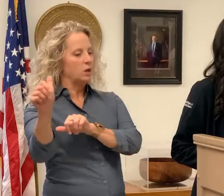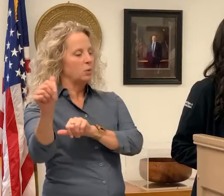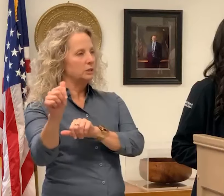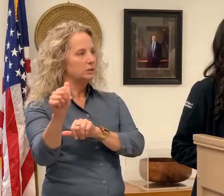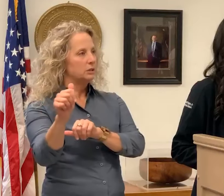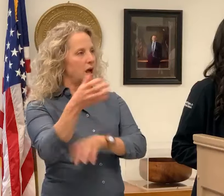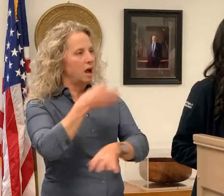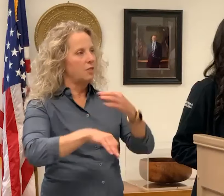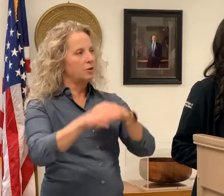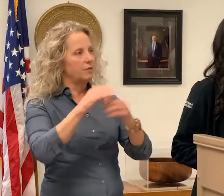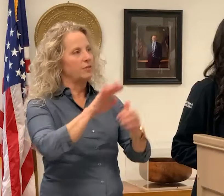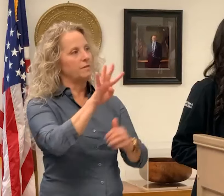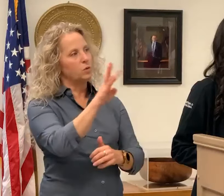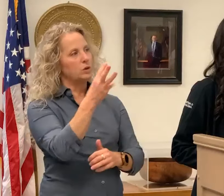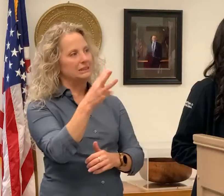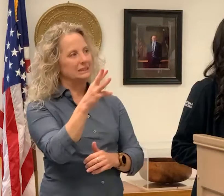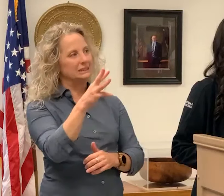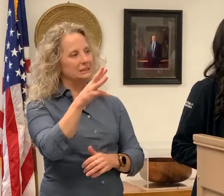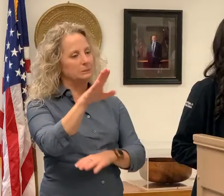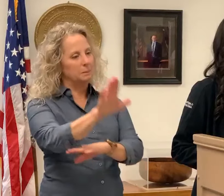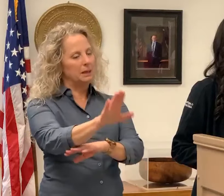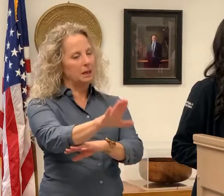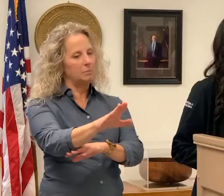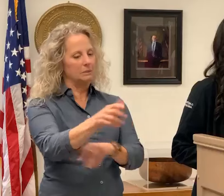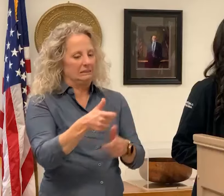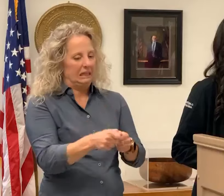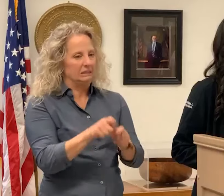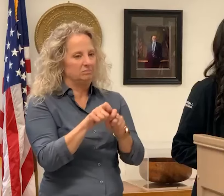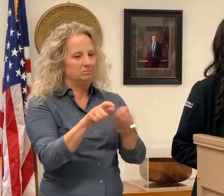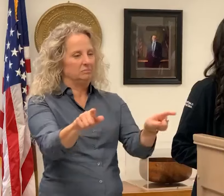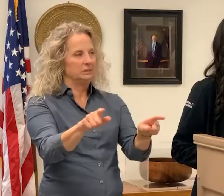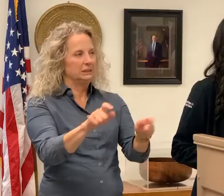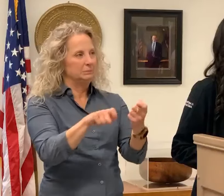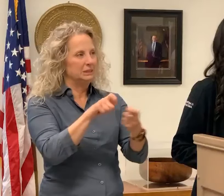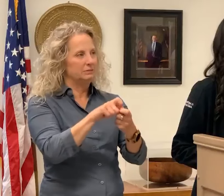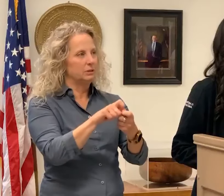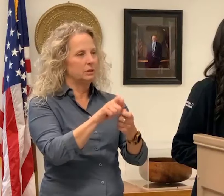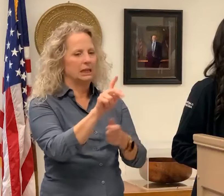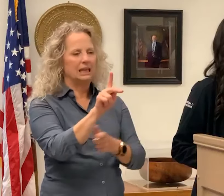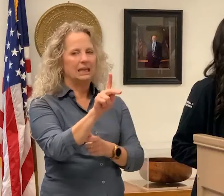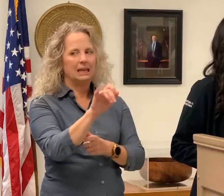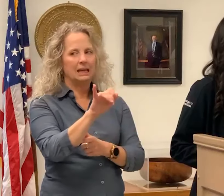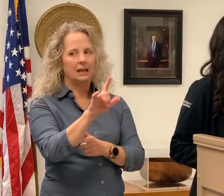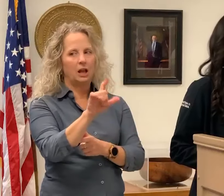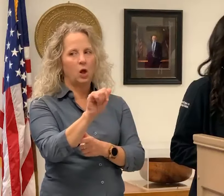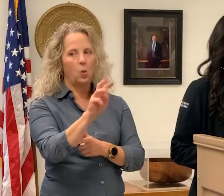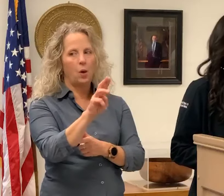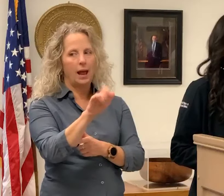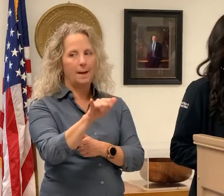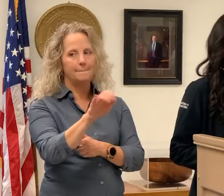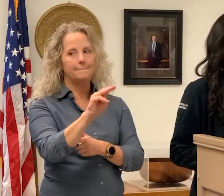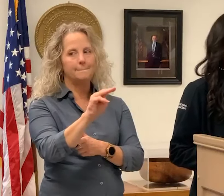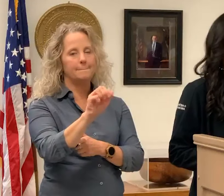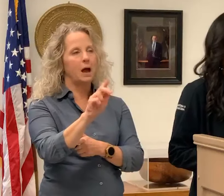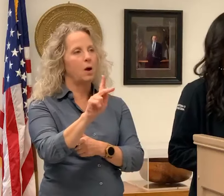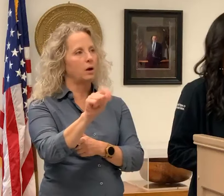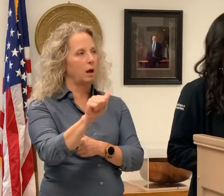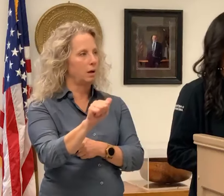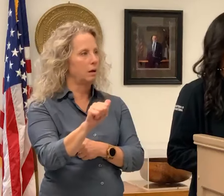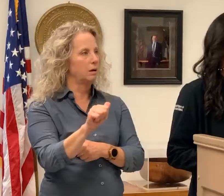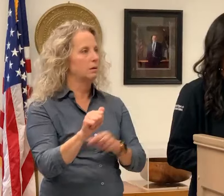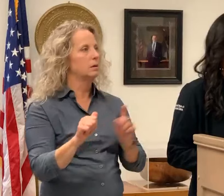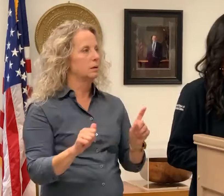the 4:16 p.m. text alert that went out specifically for Kilauea, Mauka? That's unaccountable. Okay,